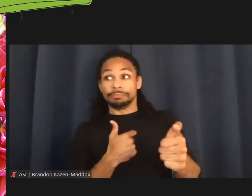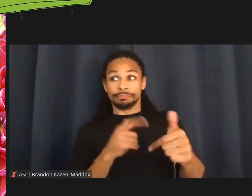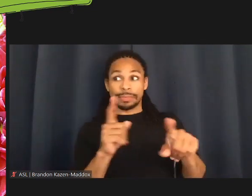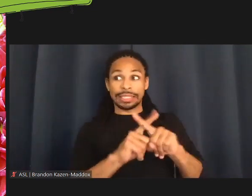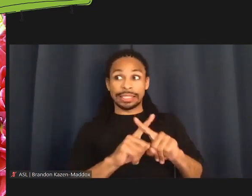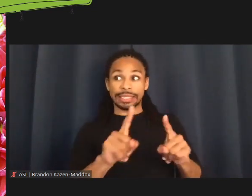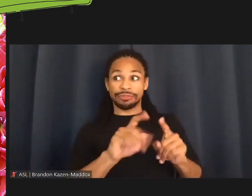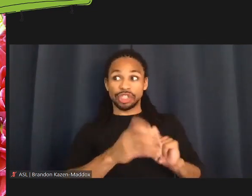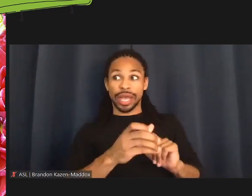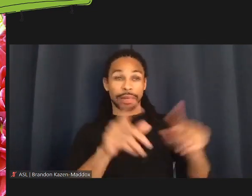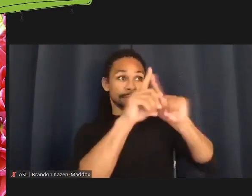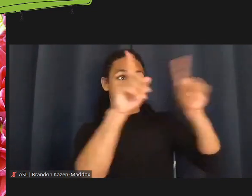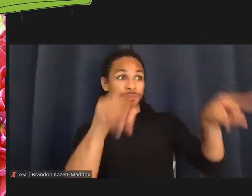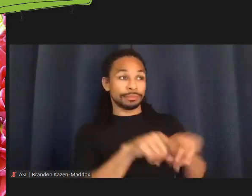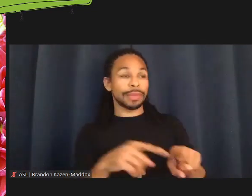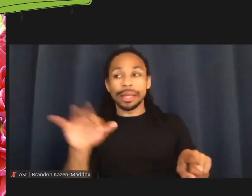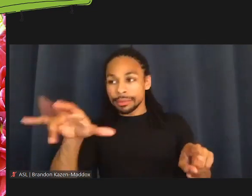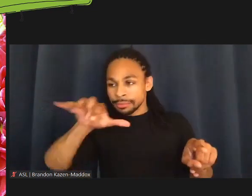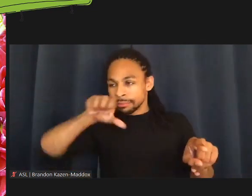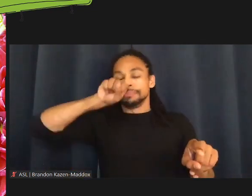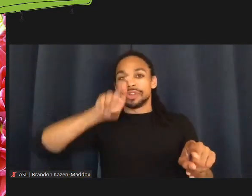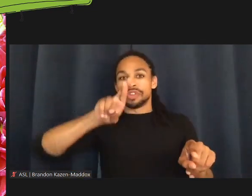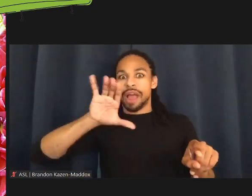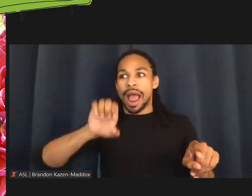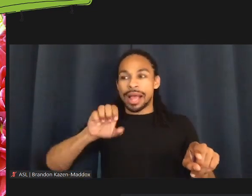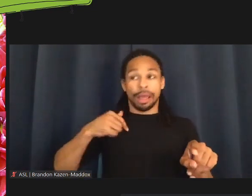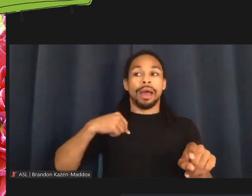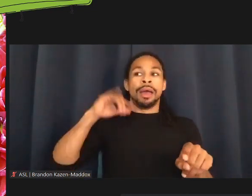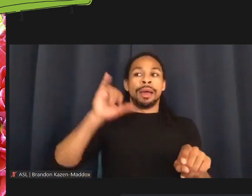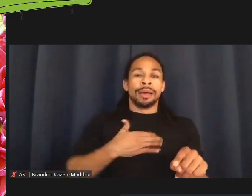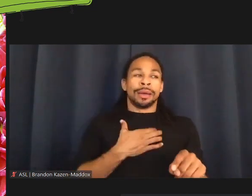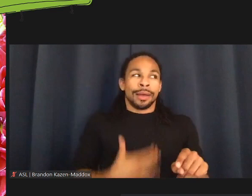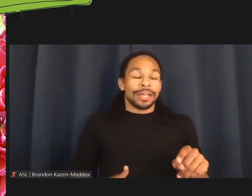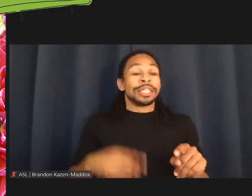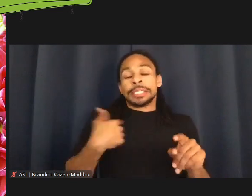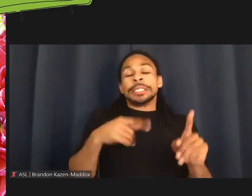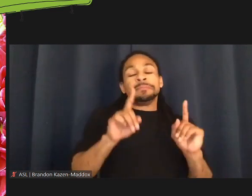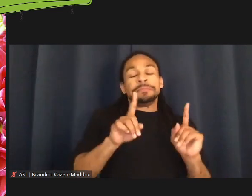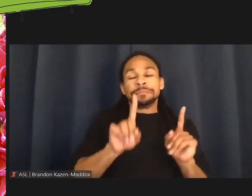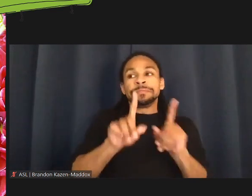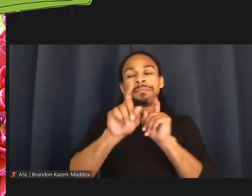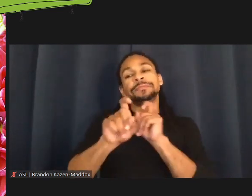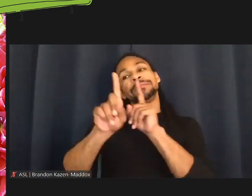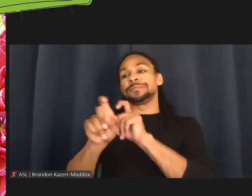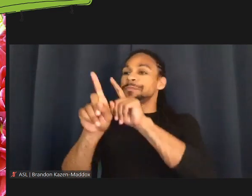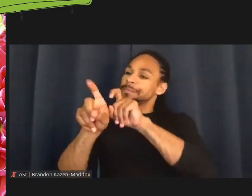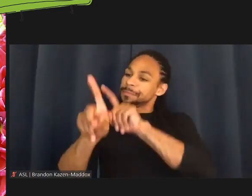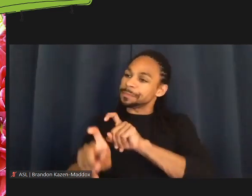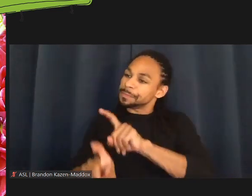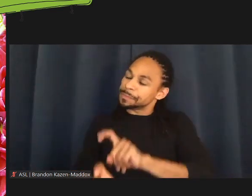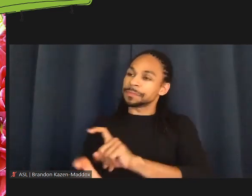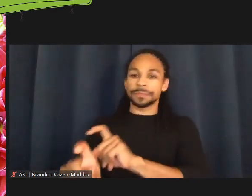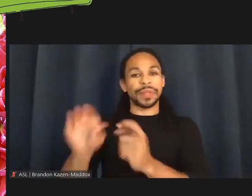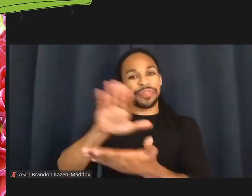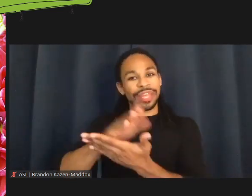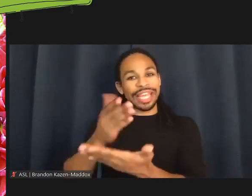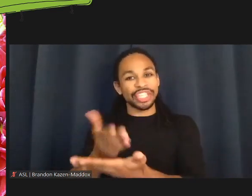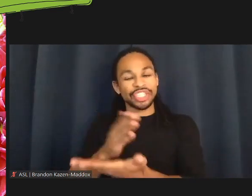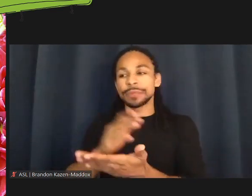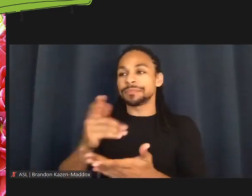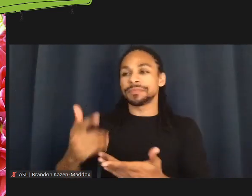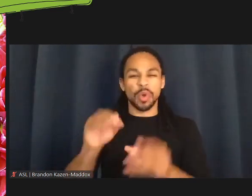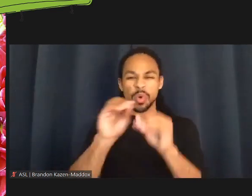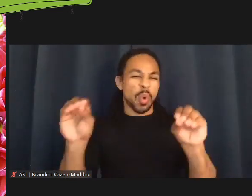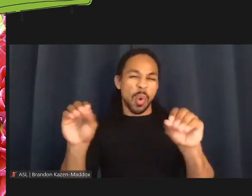her rice made me hungry again. I followed my mother into the kitchen barefoot. I sat at the table